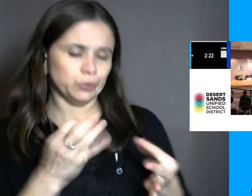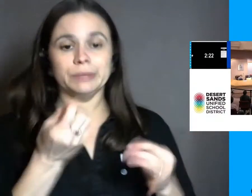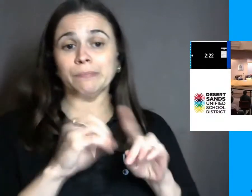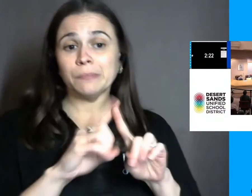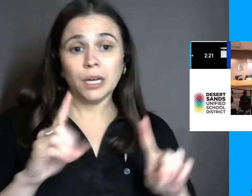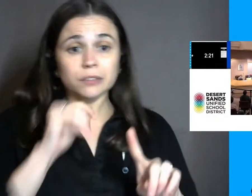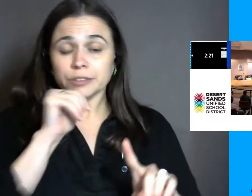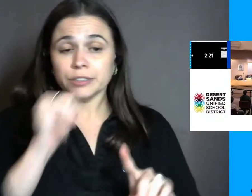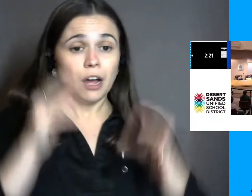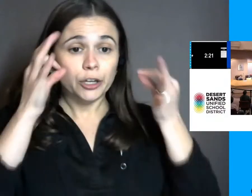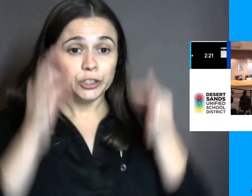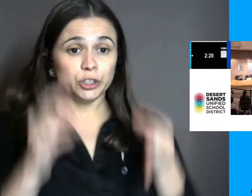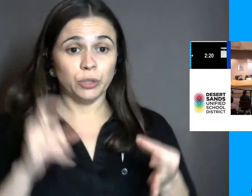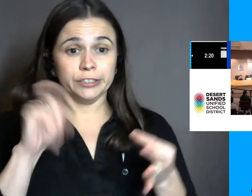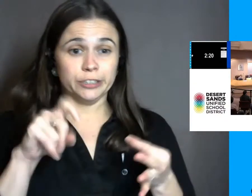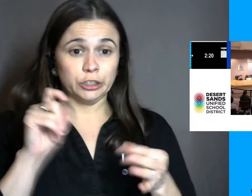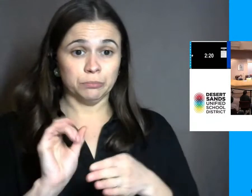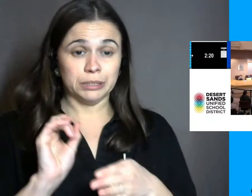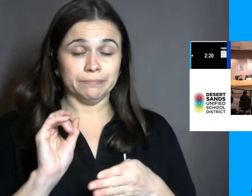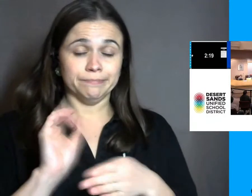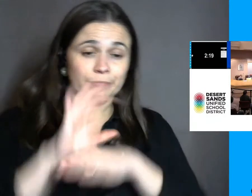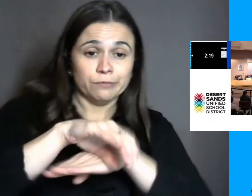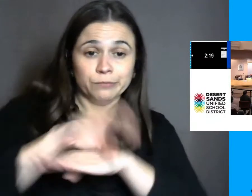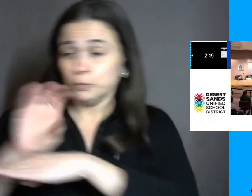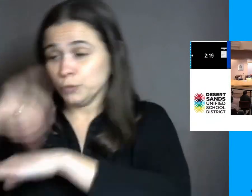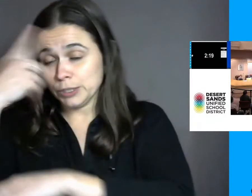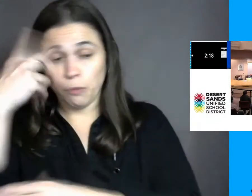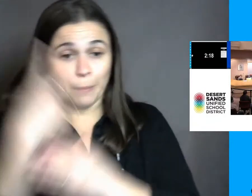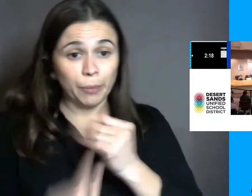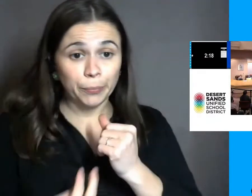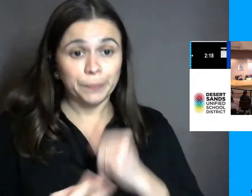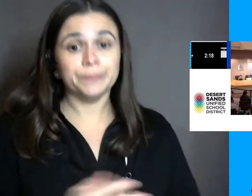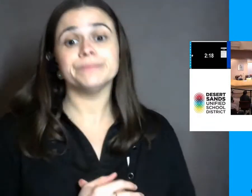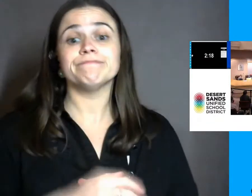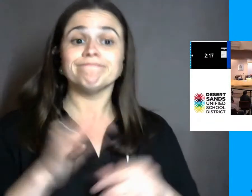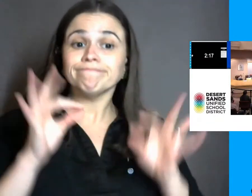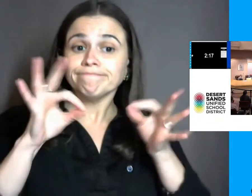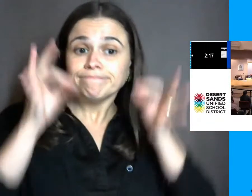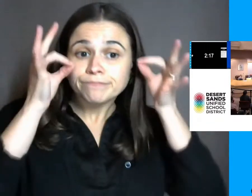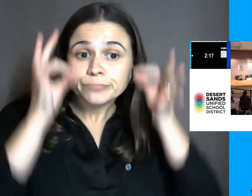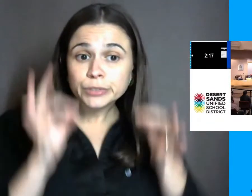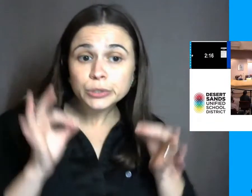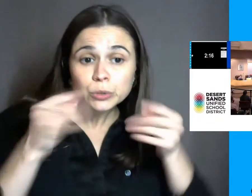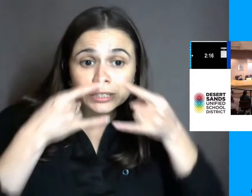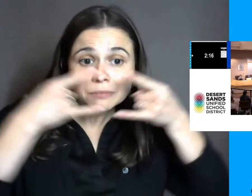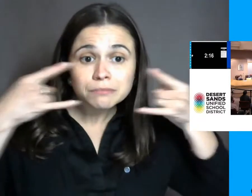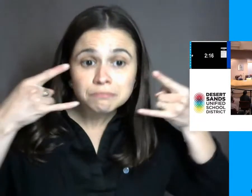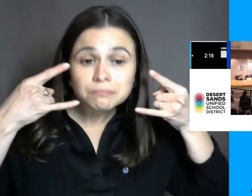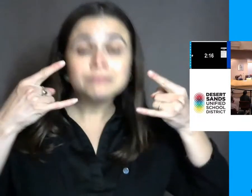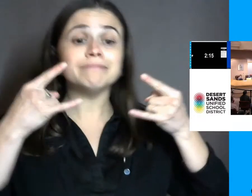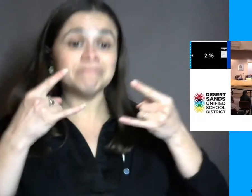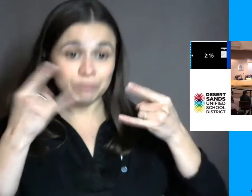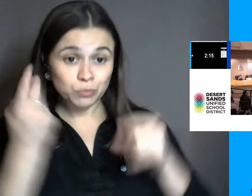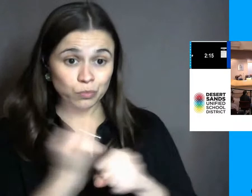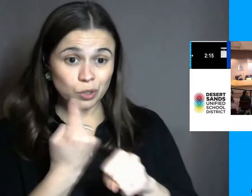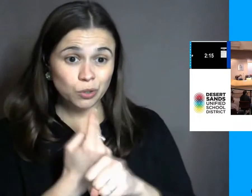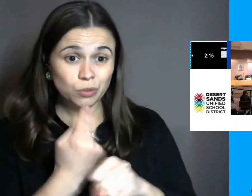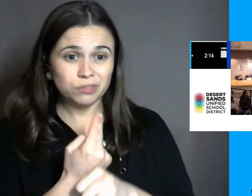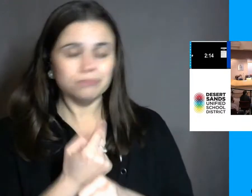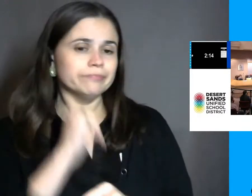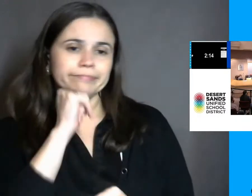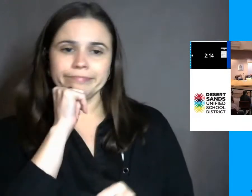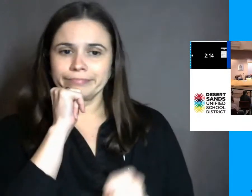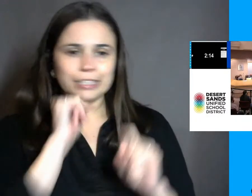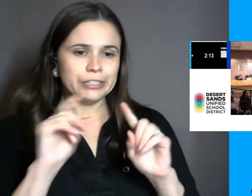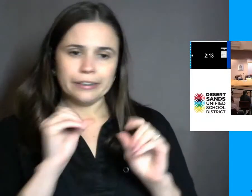to both sides of this argument. The choice to wear a mask is no different than the choice to take a COVID